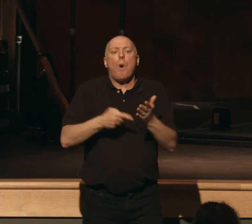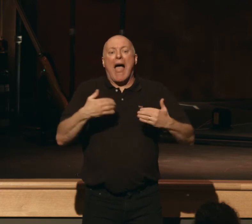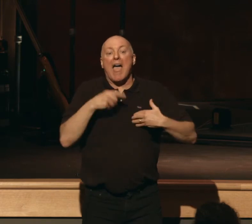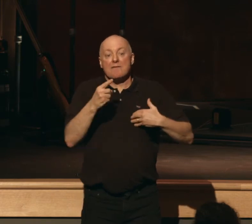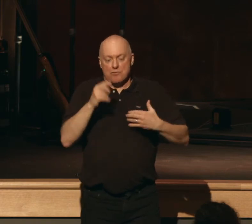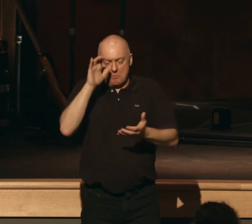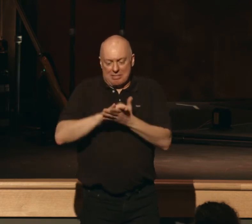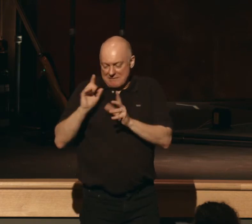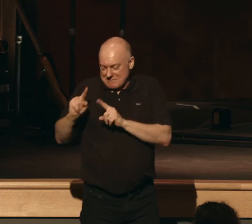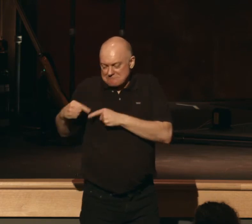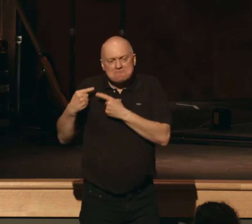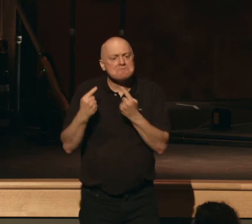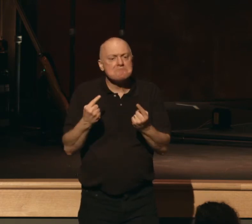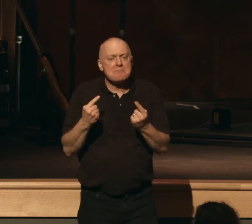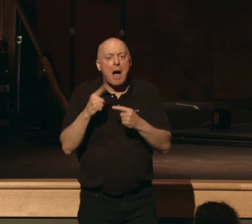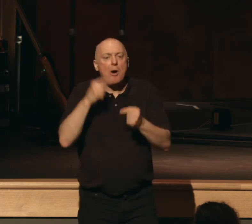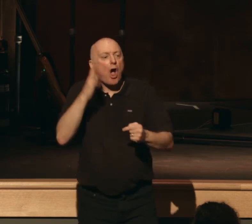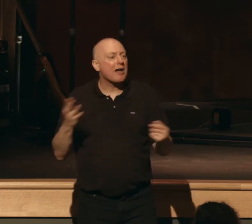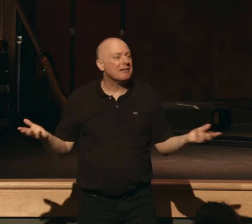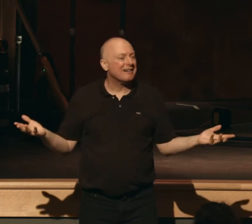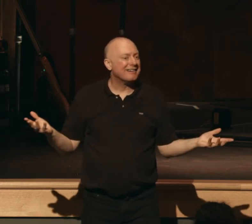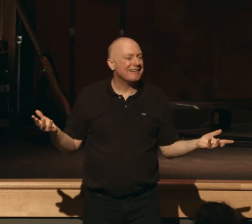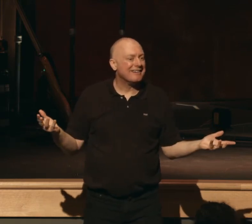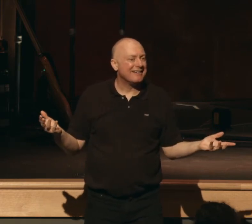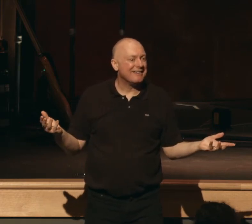believing lately about God?